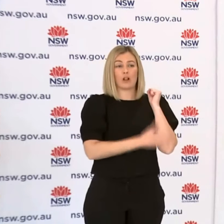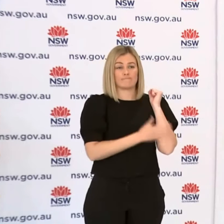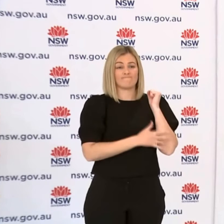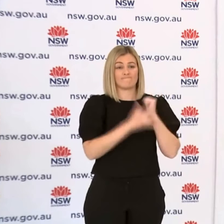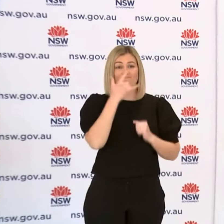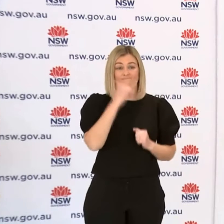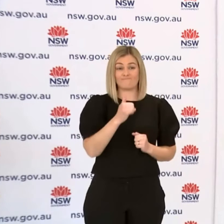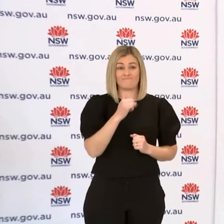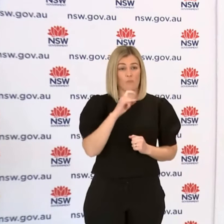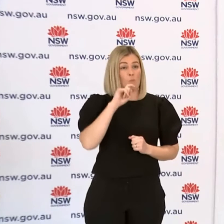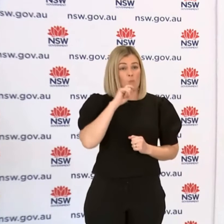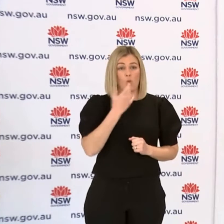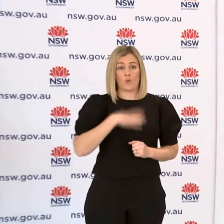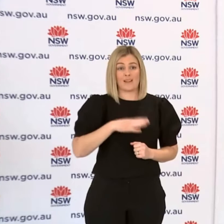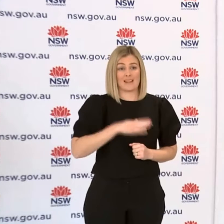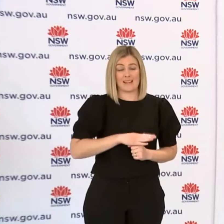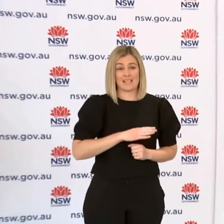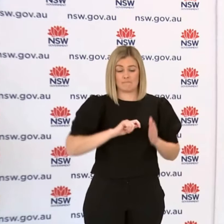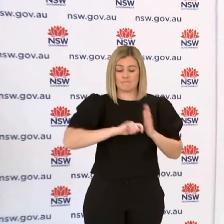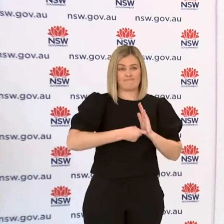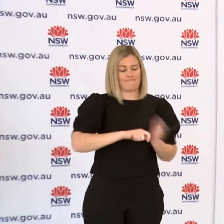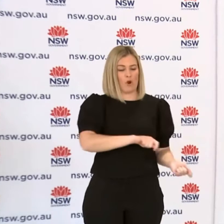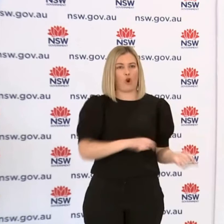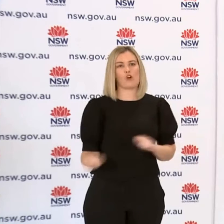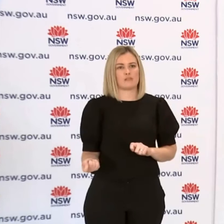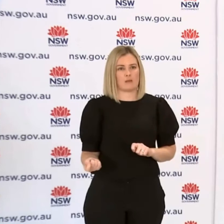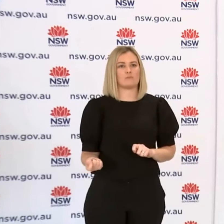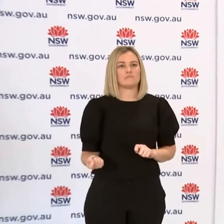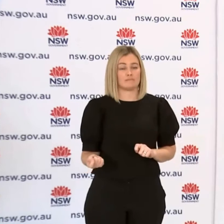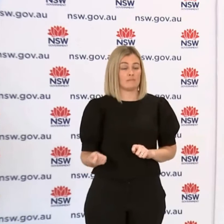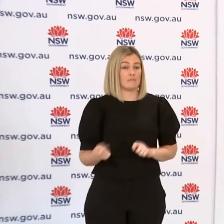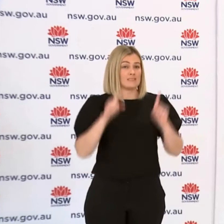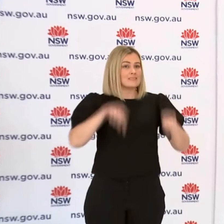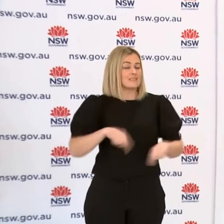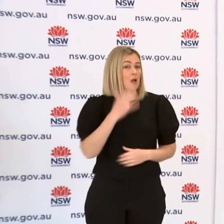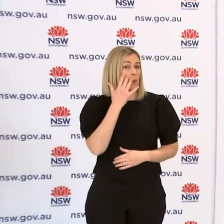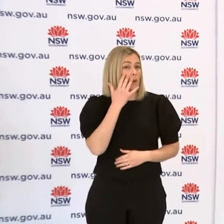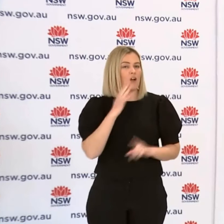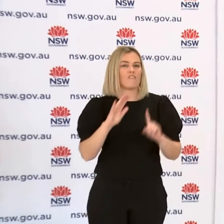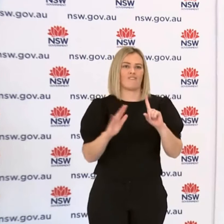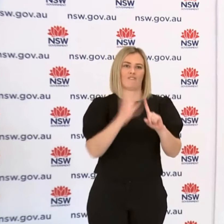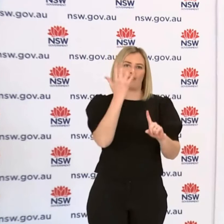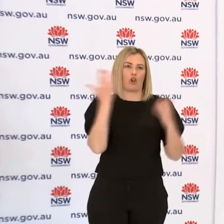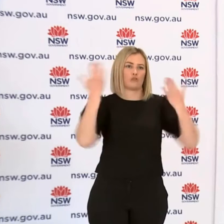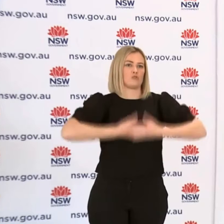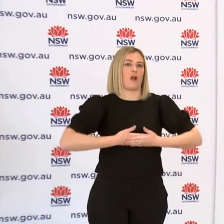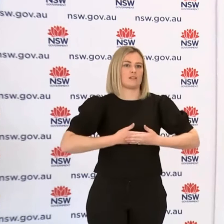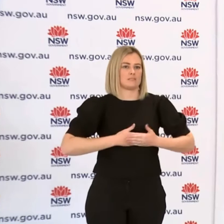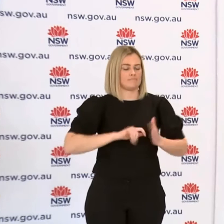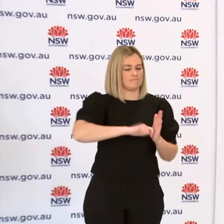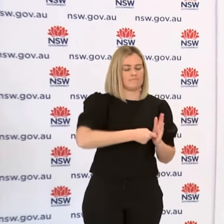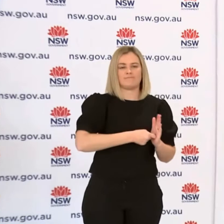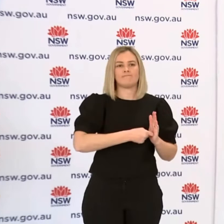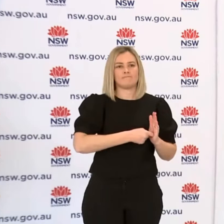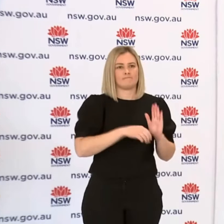put into a lockdown, and that will occur from 5 p.m. today. It'll proceed